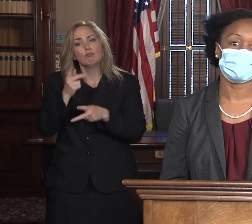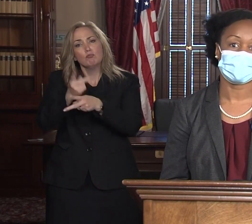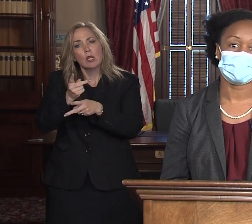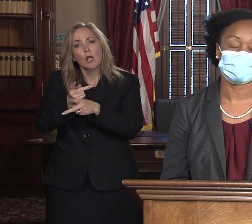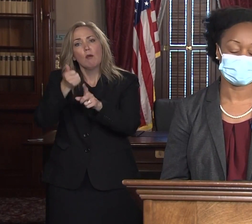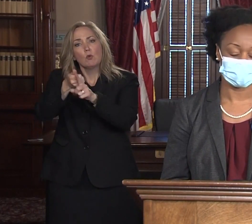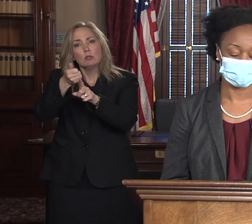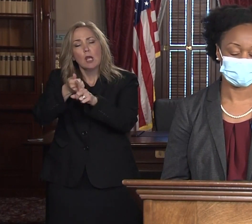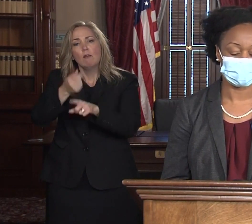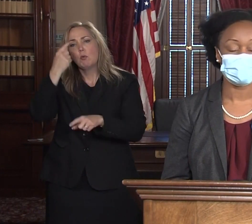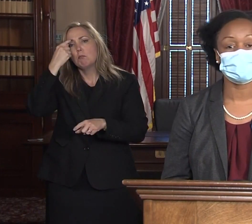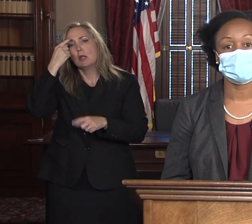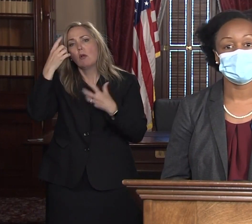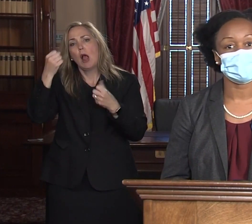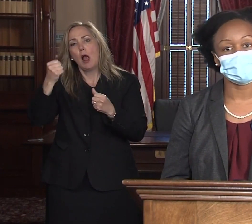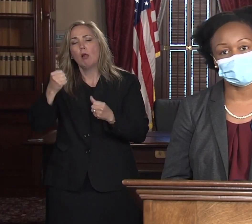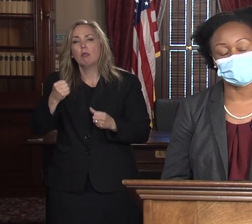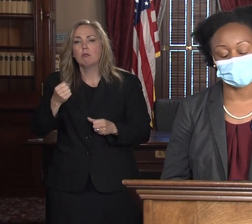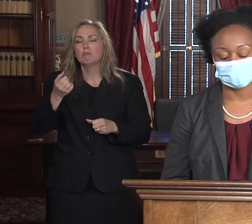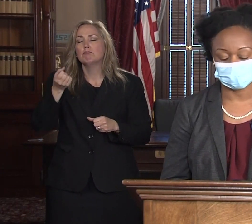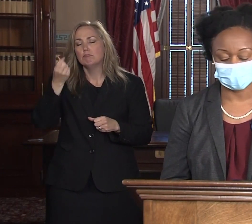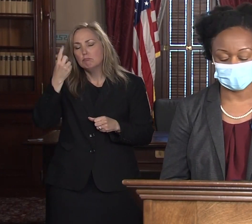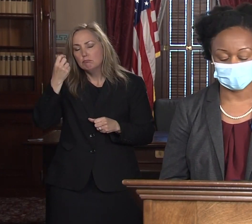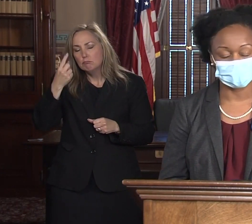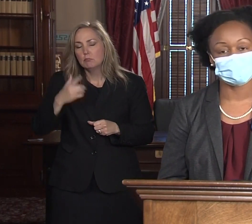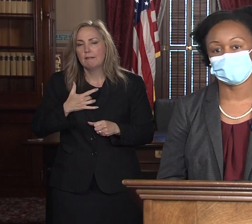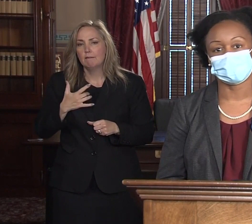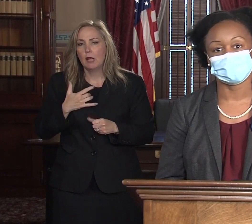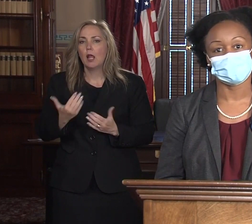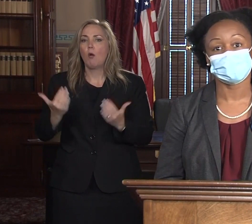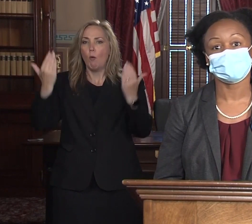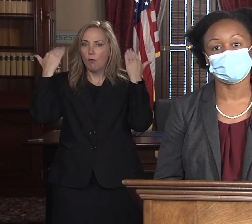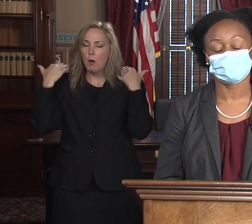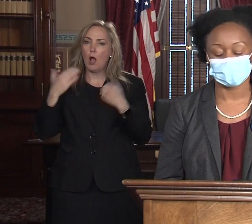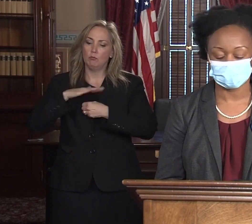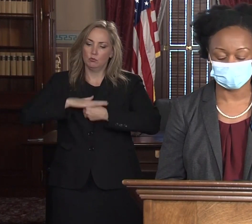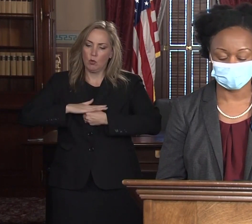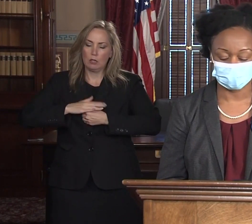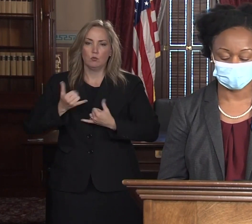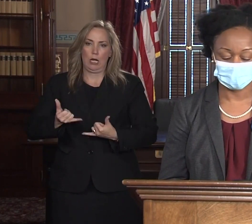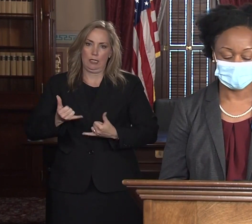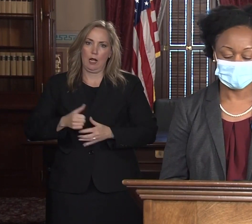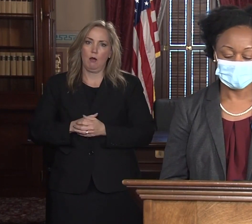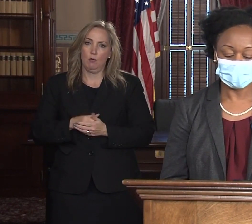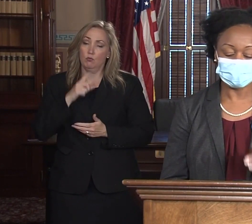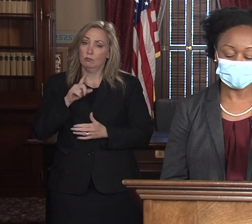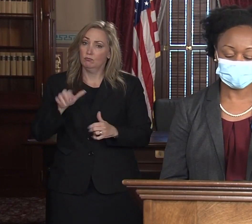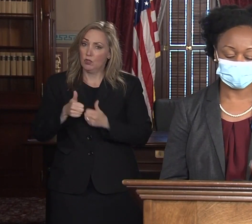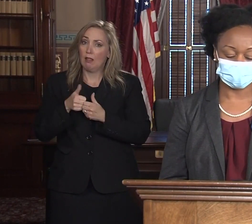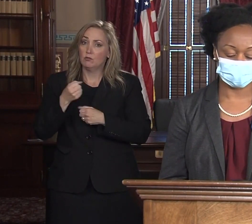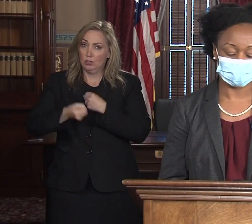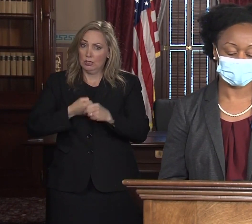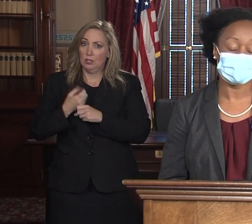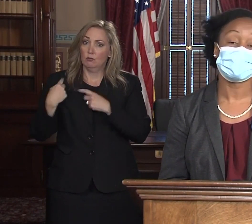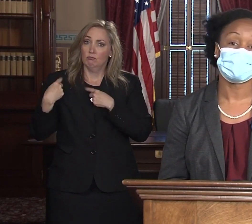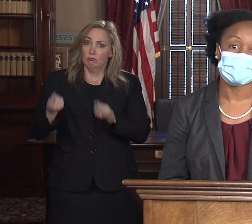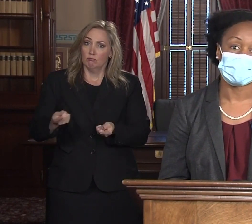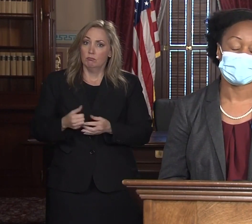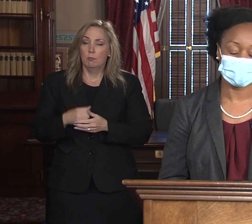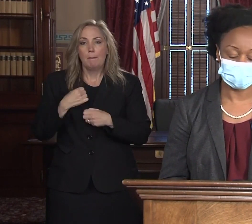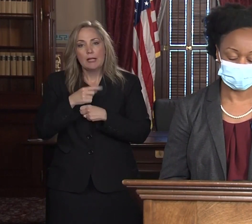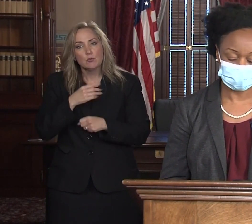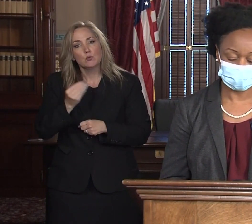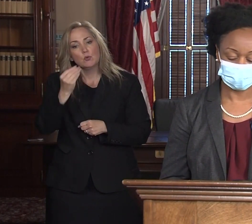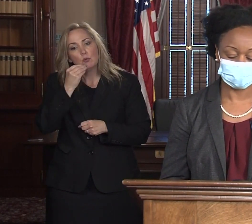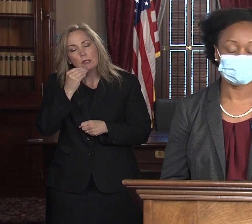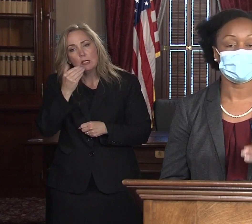totally okay to feel stressed and overwhelmed right now. It's been an incredibly challenging year. But make sure you're eating well and